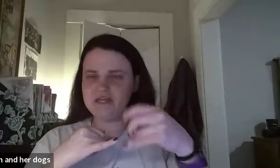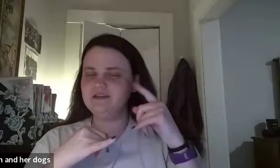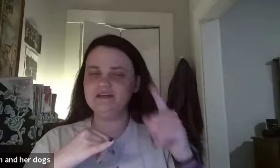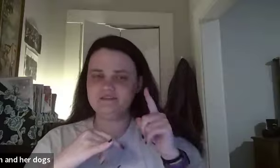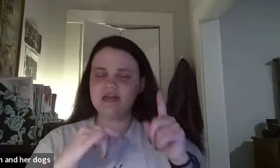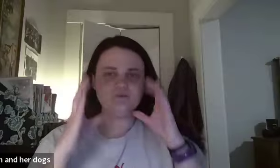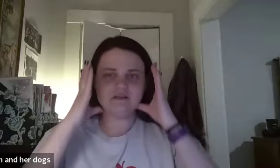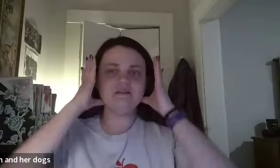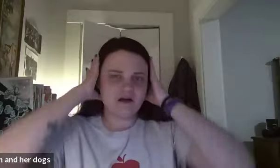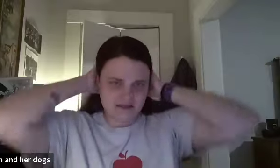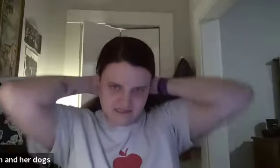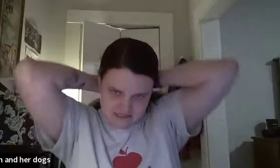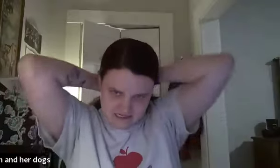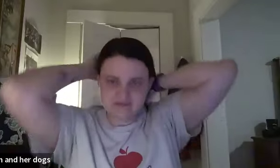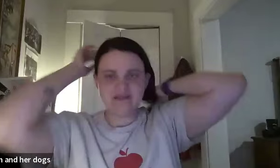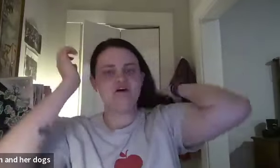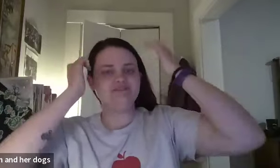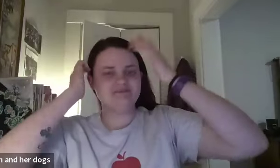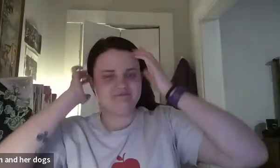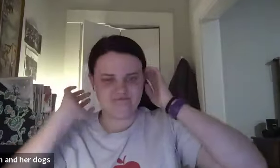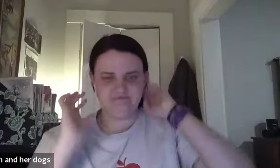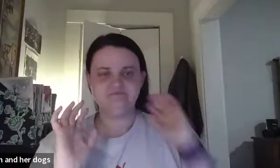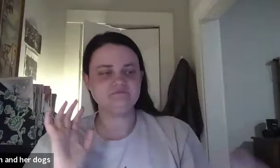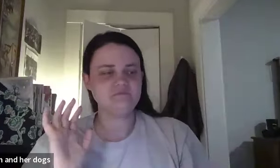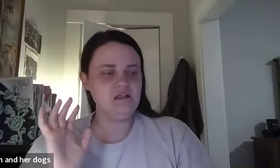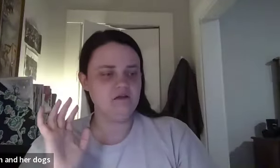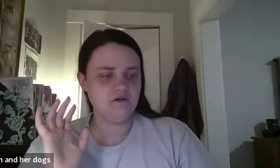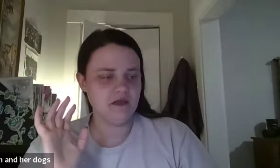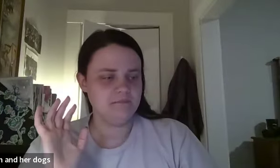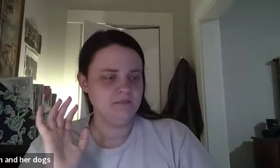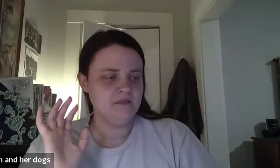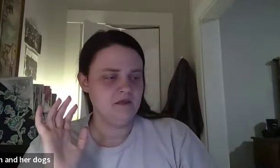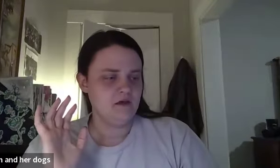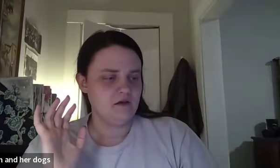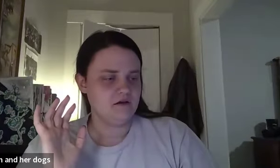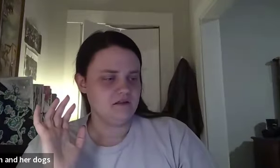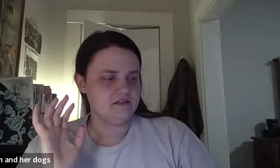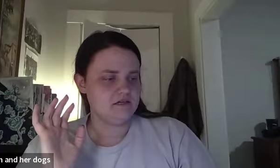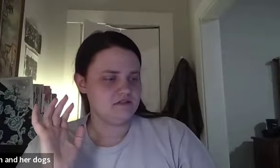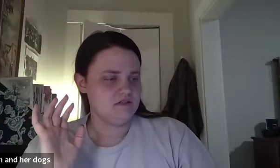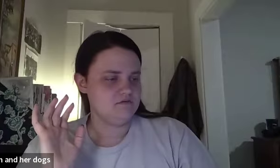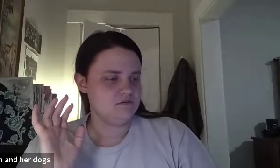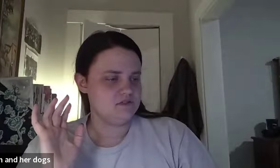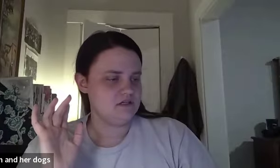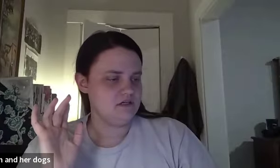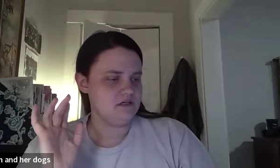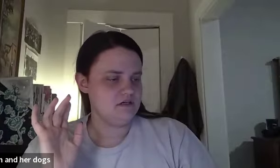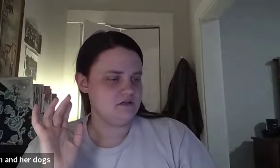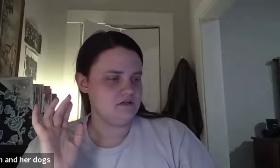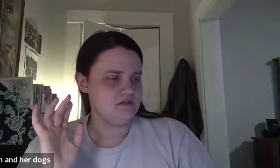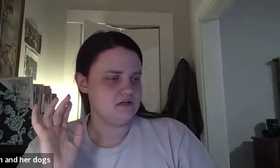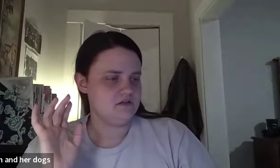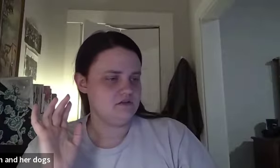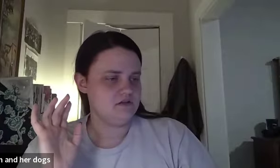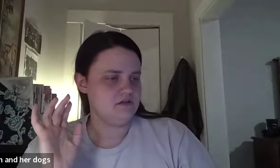timeline, that helps a lot. It definitely helps. Okay. All right, let's see. I was seeing if there's any others. I